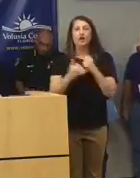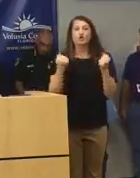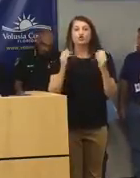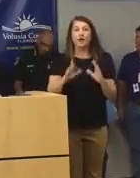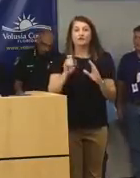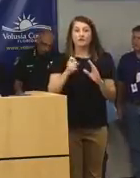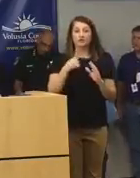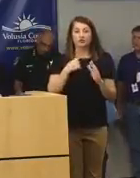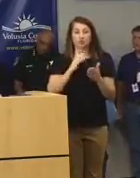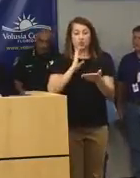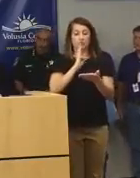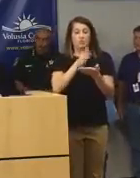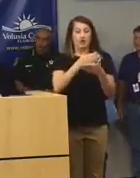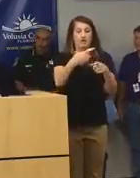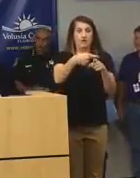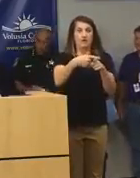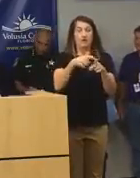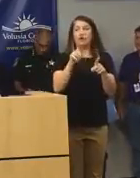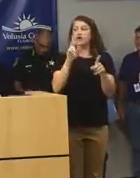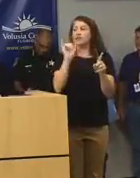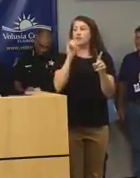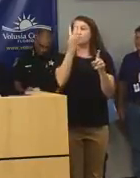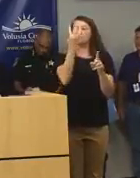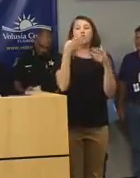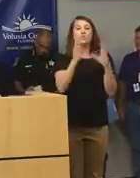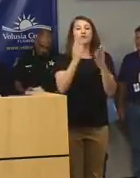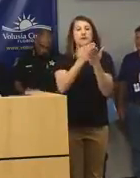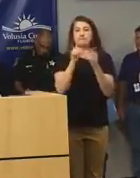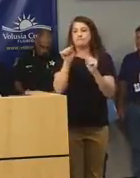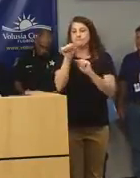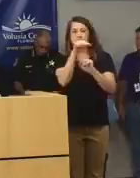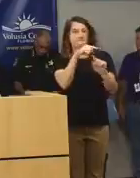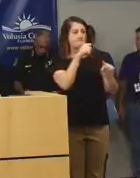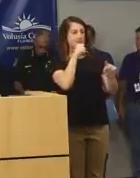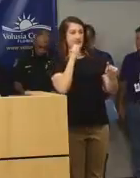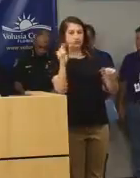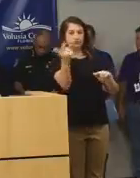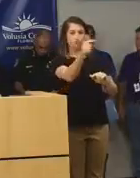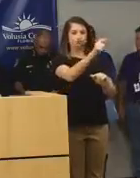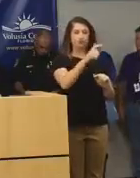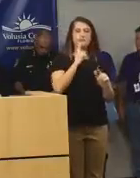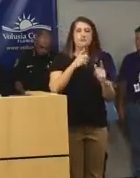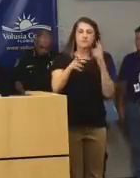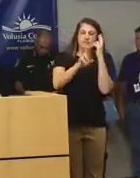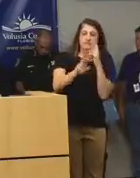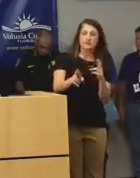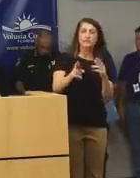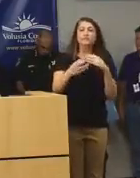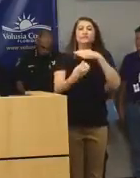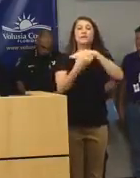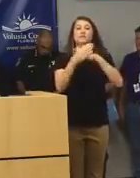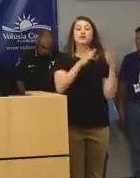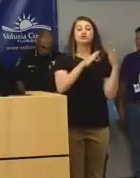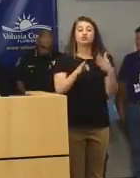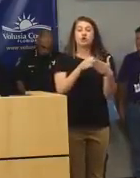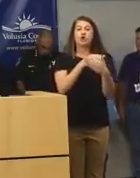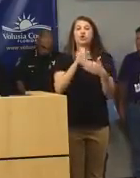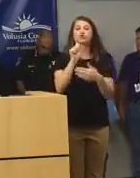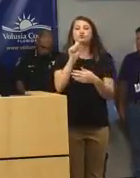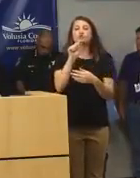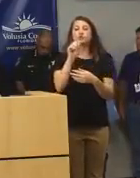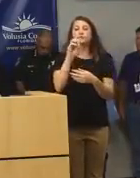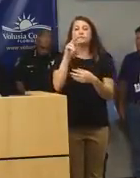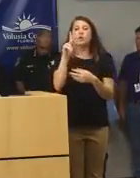these intersections as 4-way stops. Be patient and be courteous. Beach Street in Ormond Beach near Tomoka State